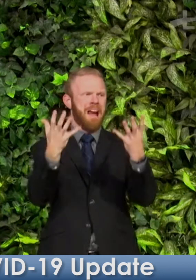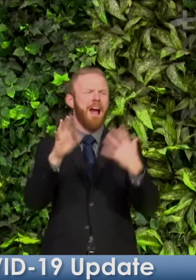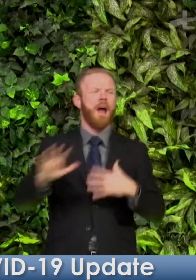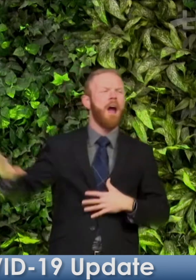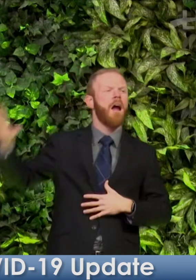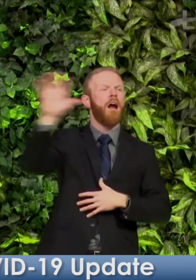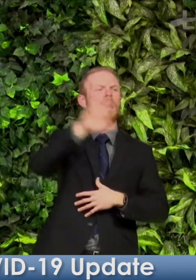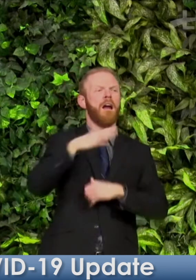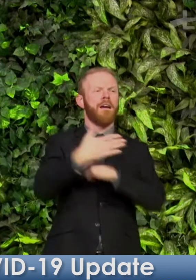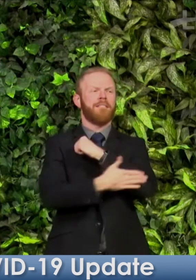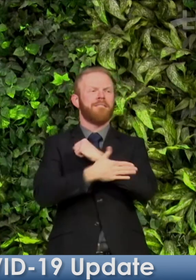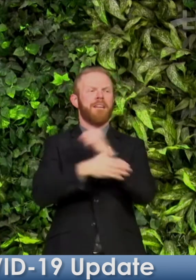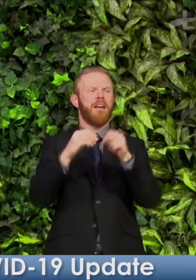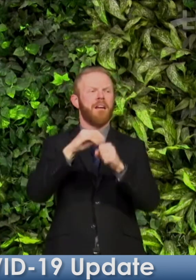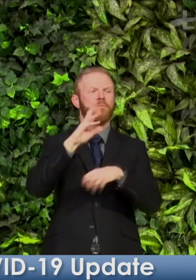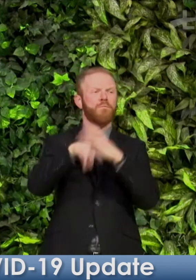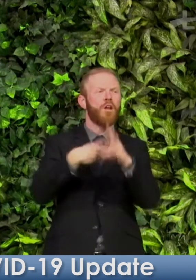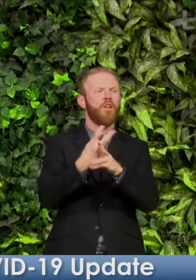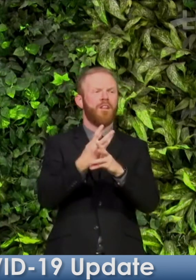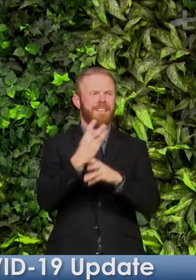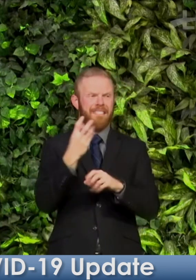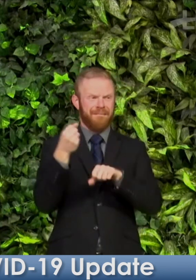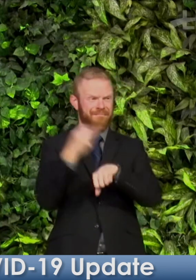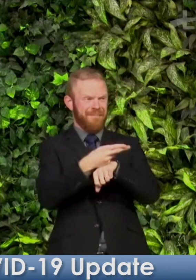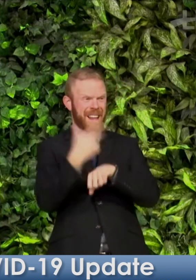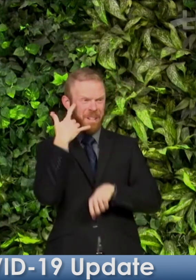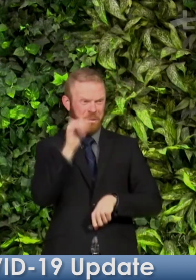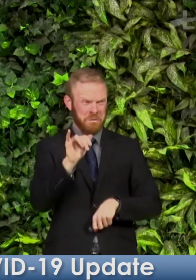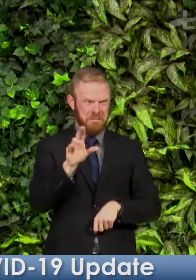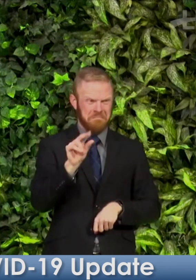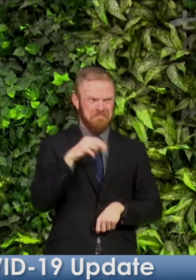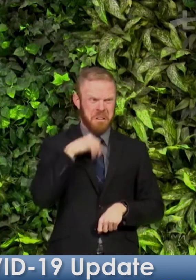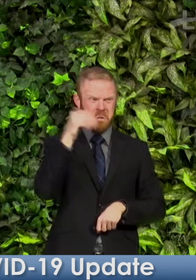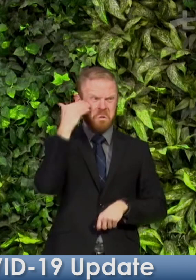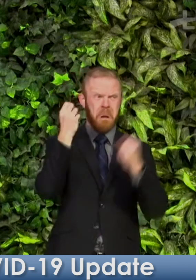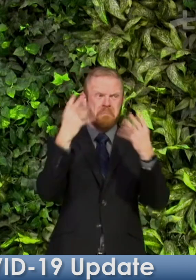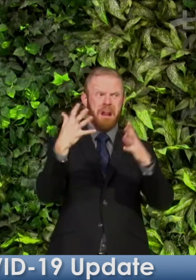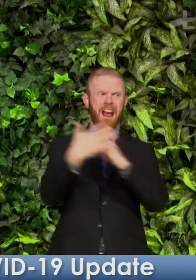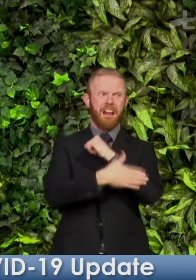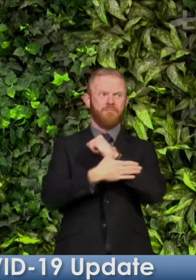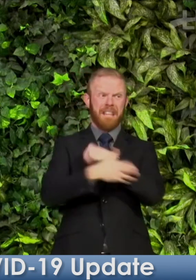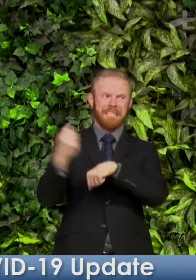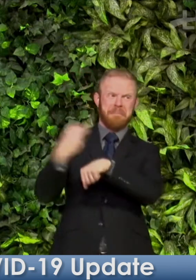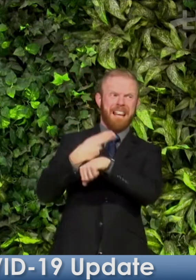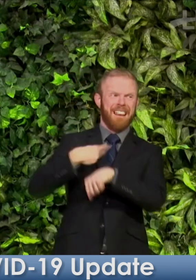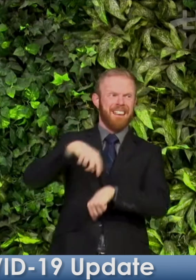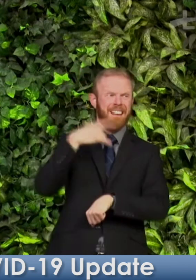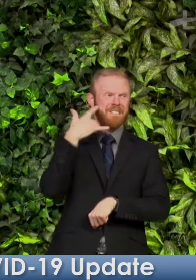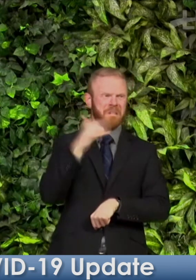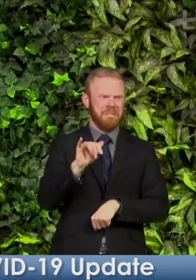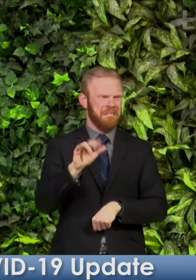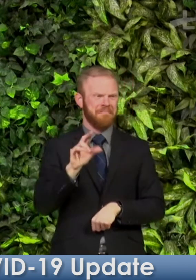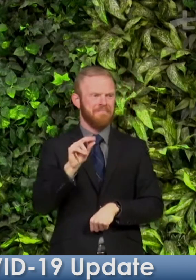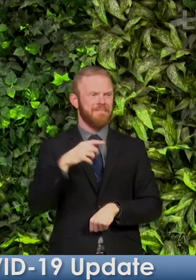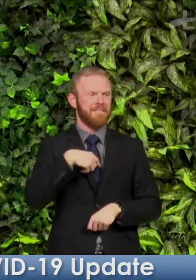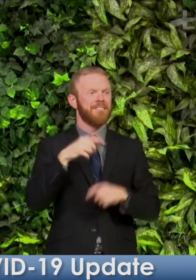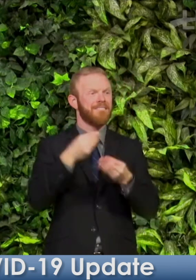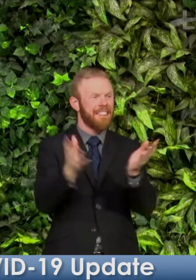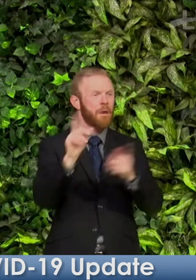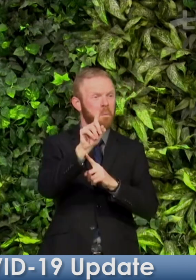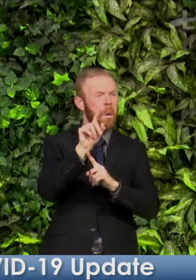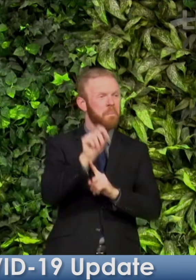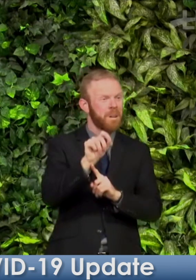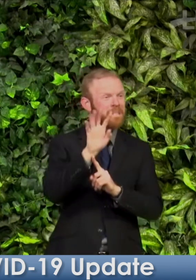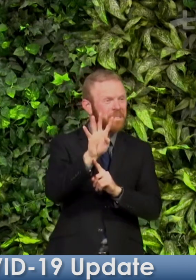averaging 200,000 vaccine doses being administered on a daily basis. 1.4 million, again, just in the last week. We,